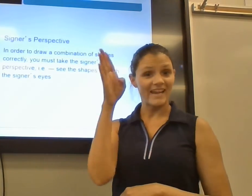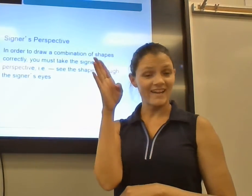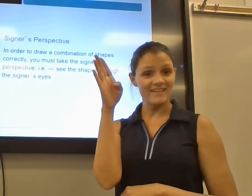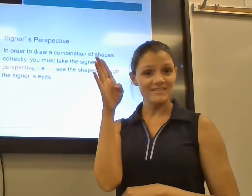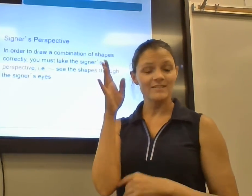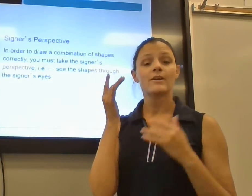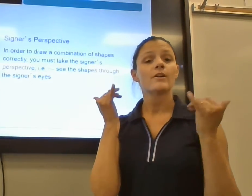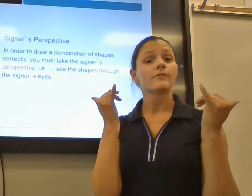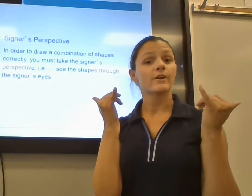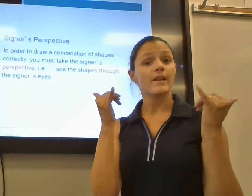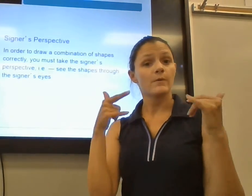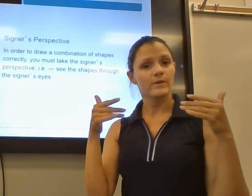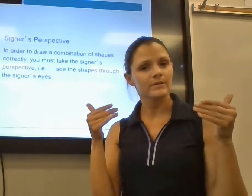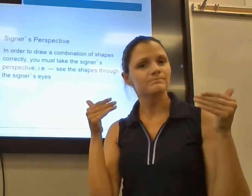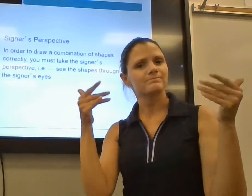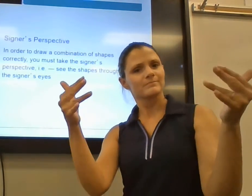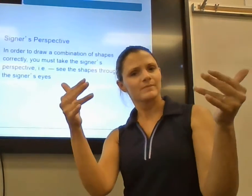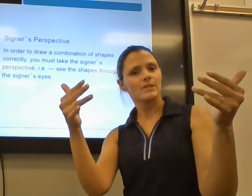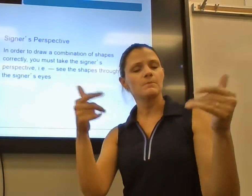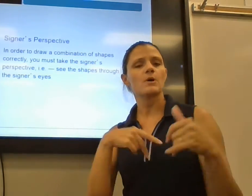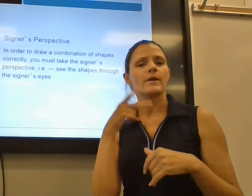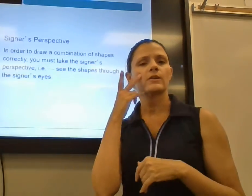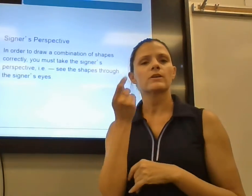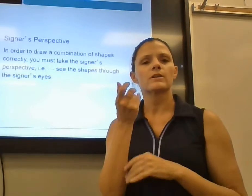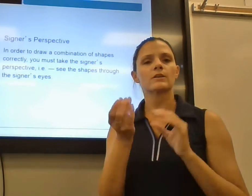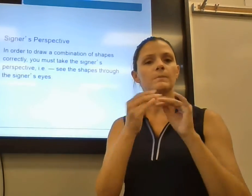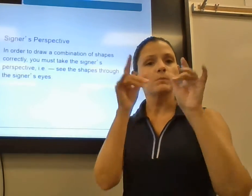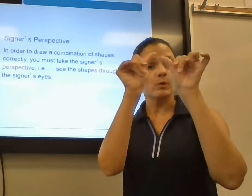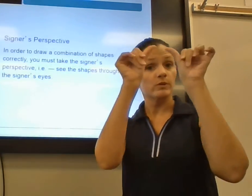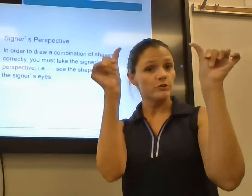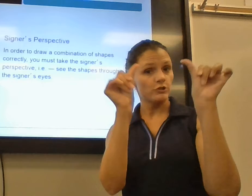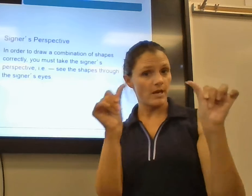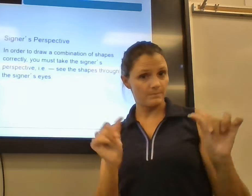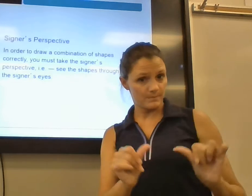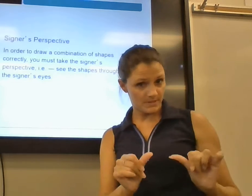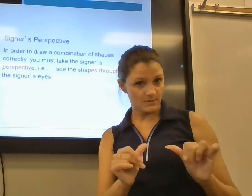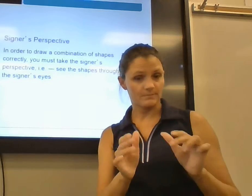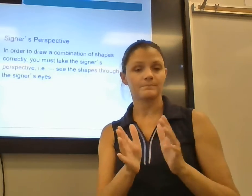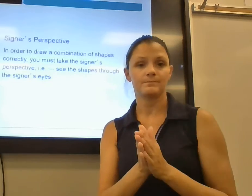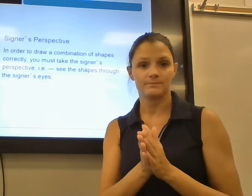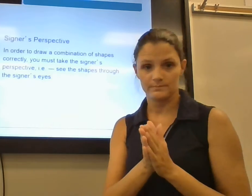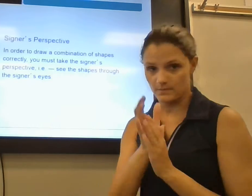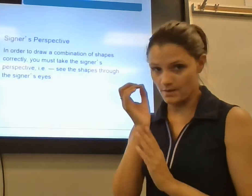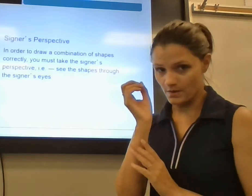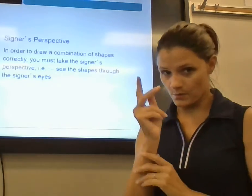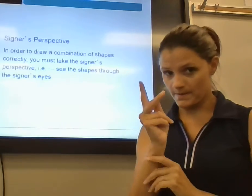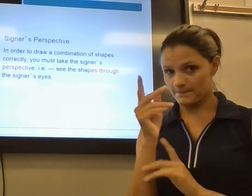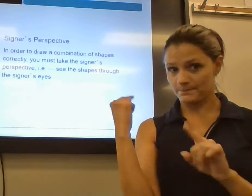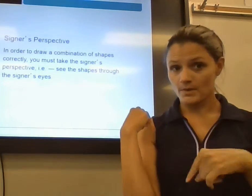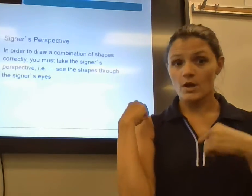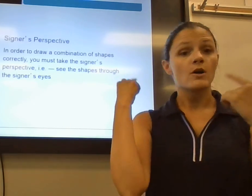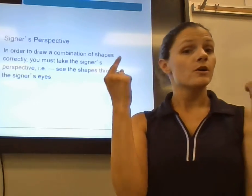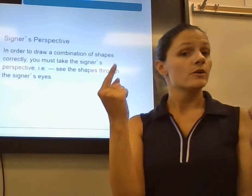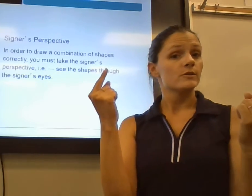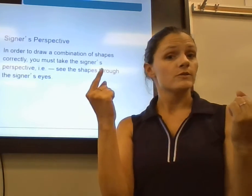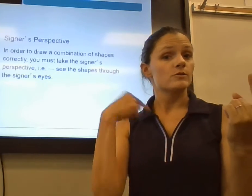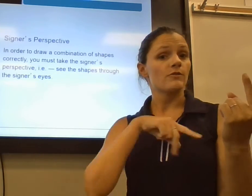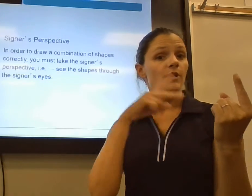Hey guys, right now we're going to keep going and look at a little bit more with shapes. Okay, so far we